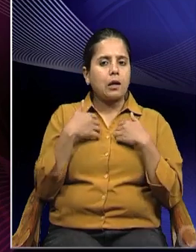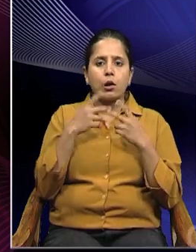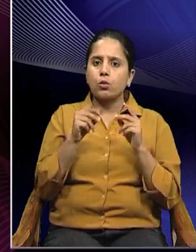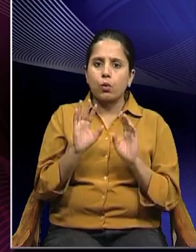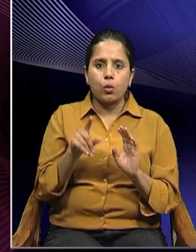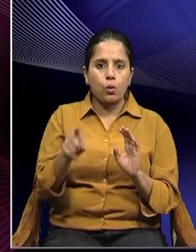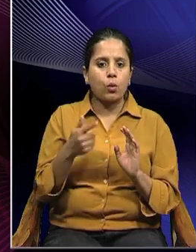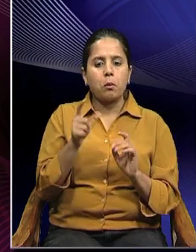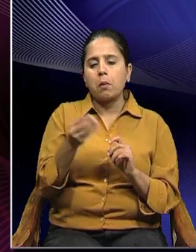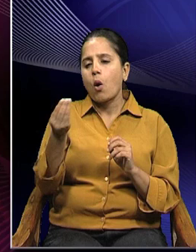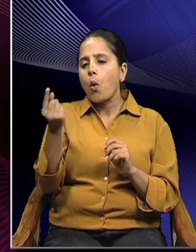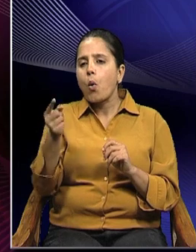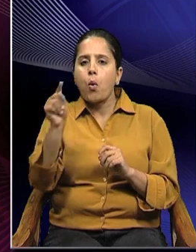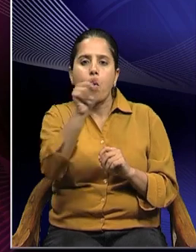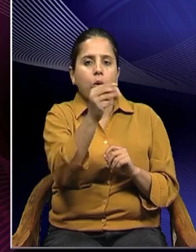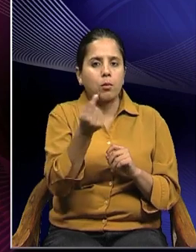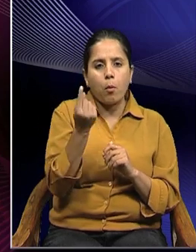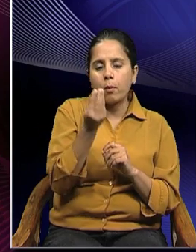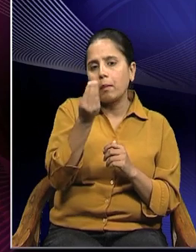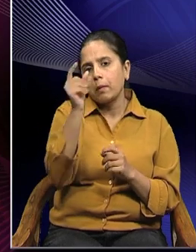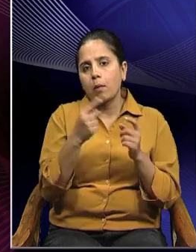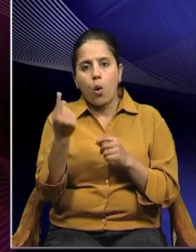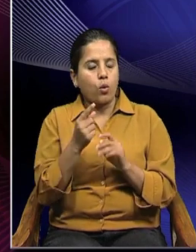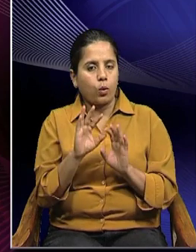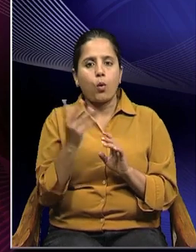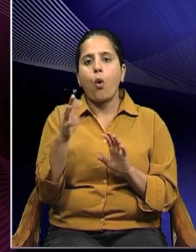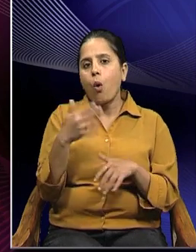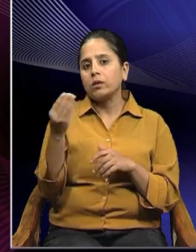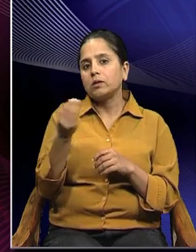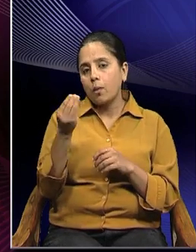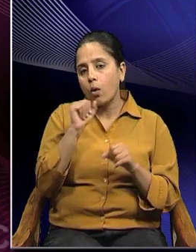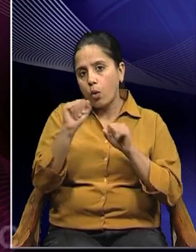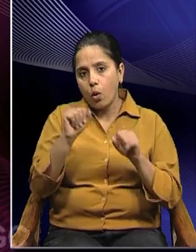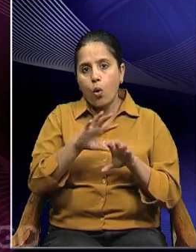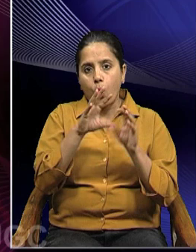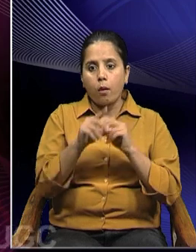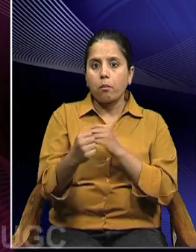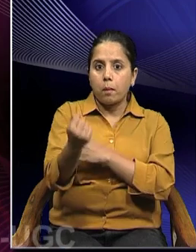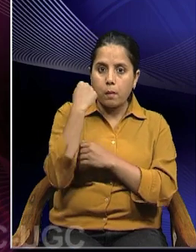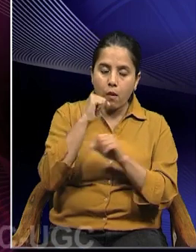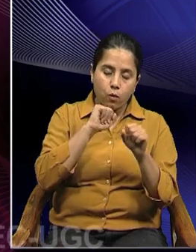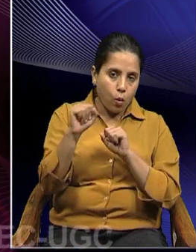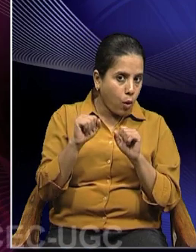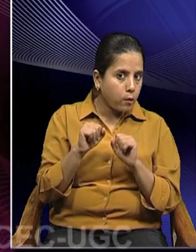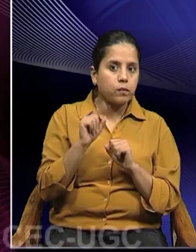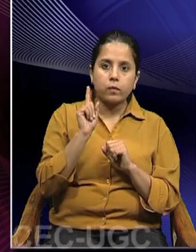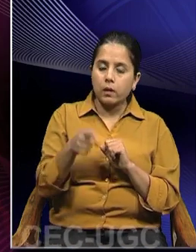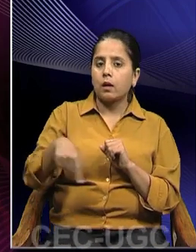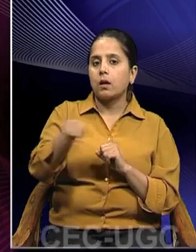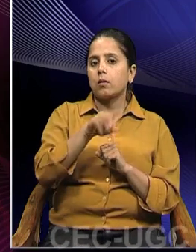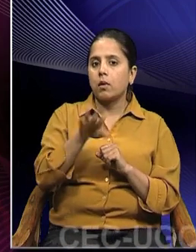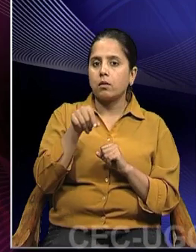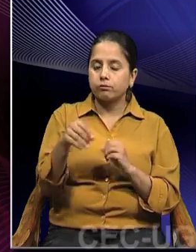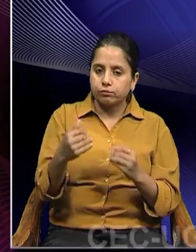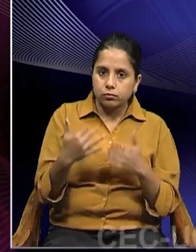a handful of people or some people only, or one of your all stakeholders only. It should be, there has to be